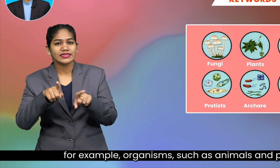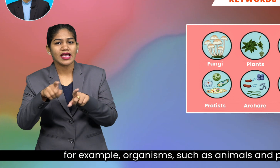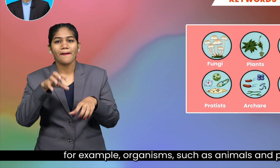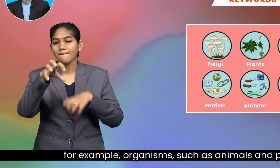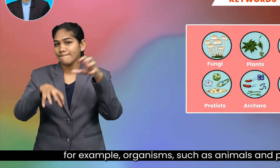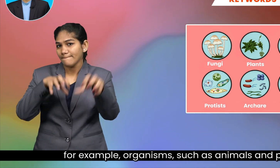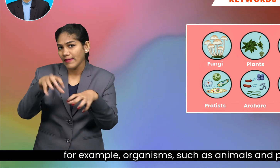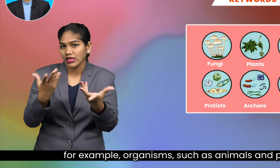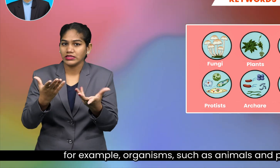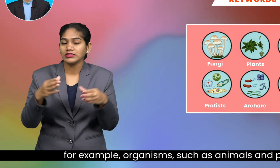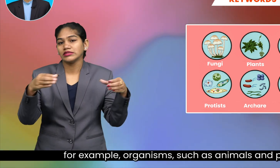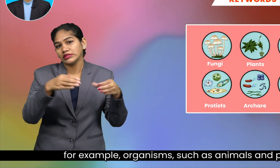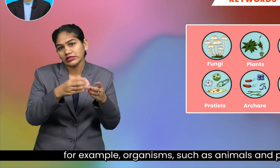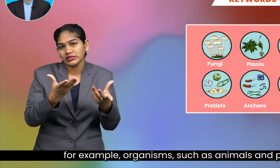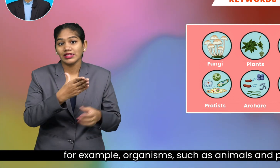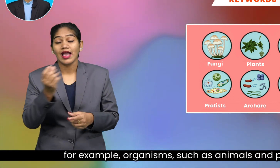and plants.